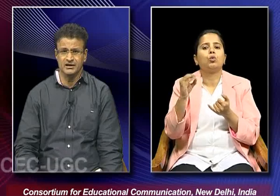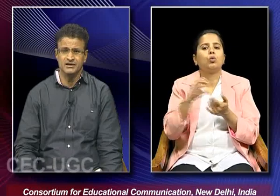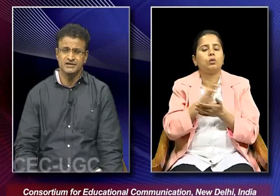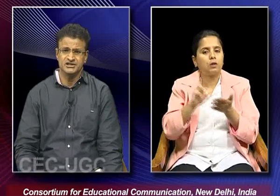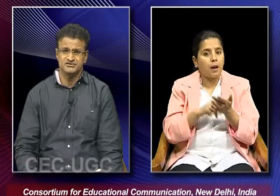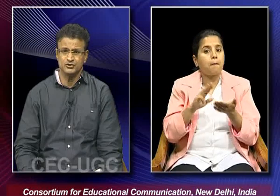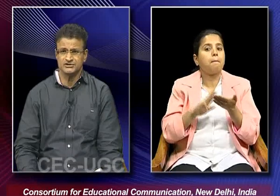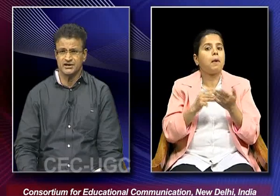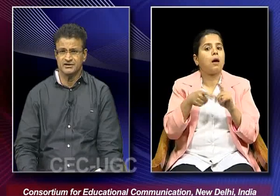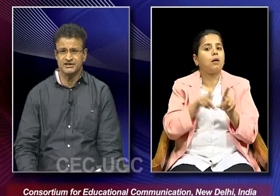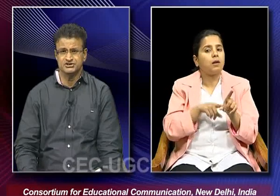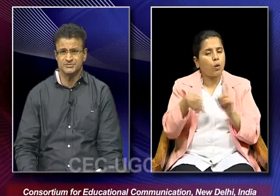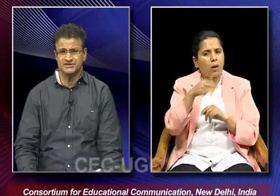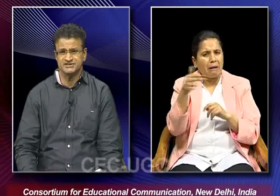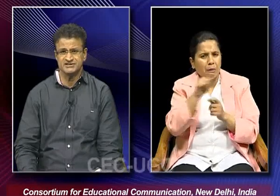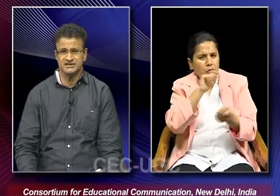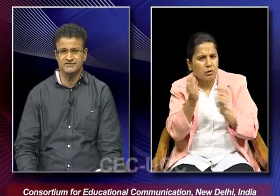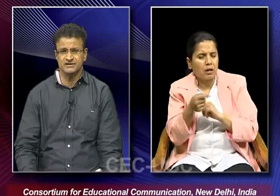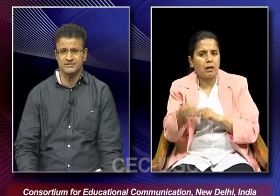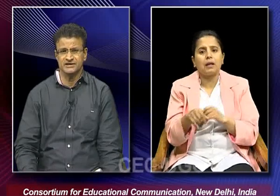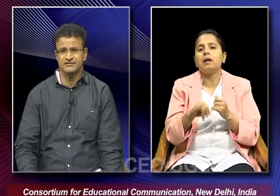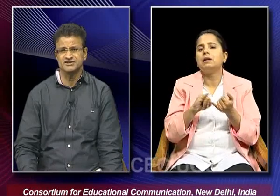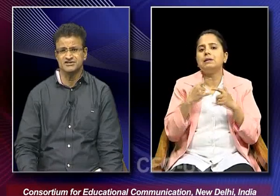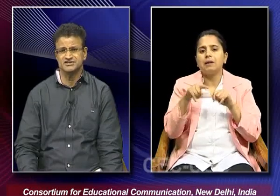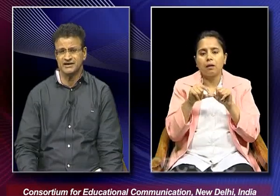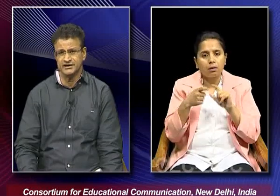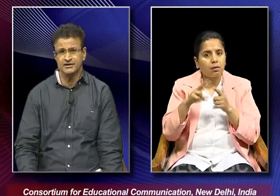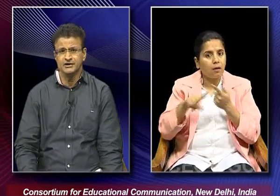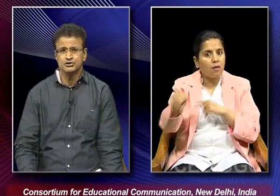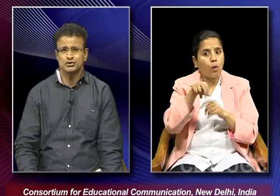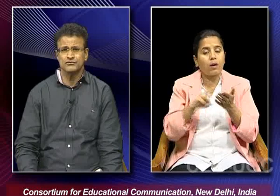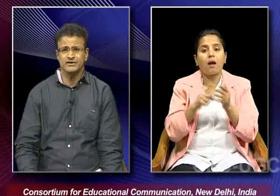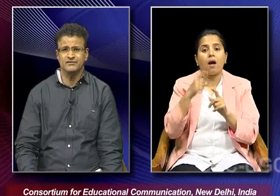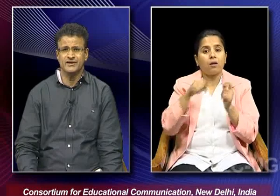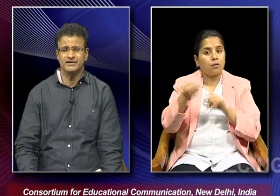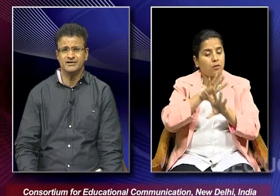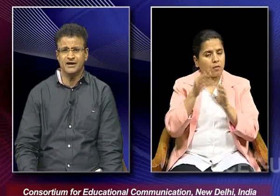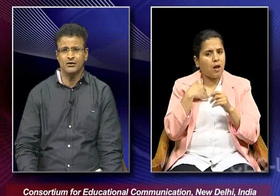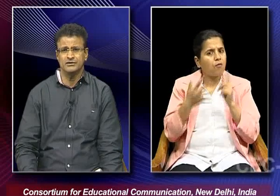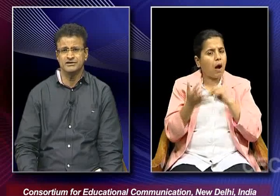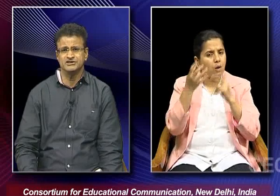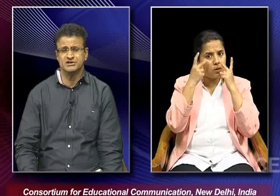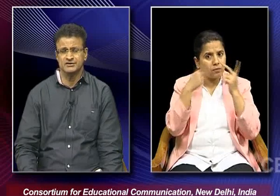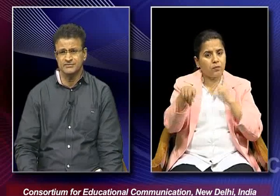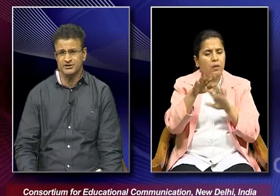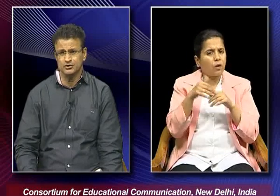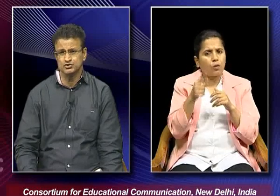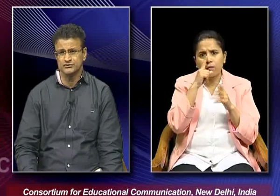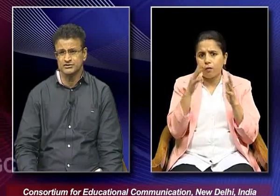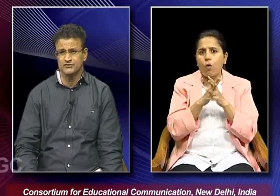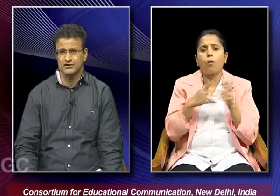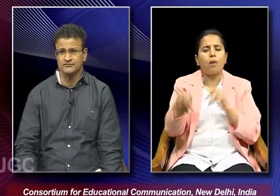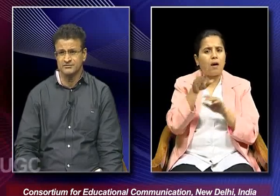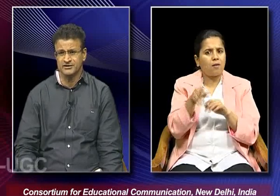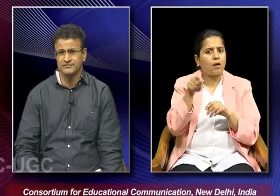Hill as Vilochana, Rennie Smith as Sita Devi, and Mary Evans as Nadia. So we find that how these women, those who